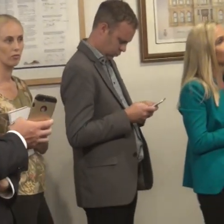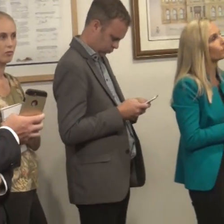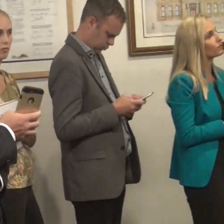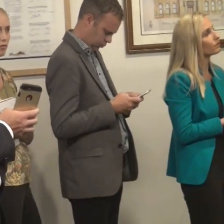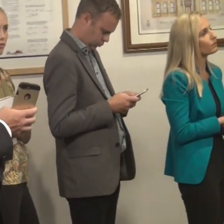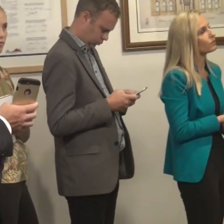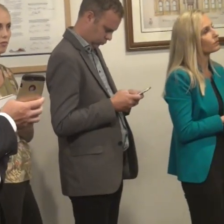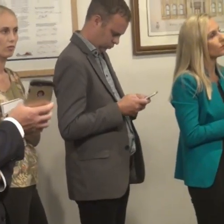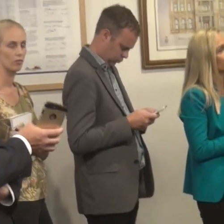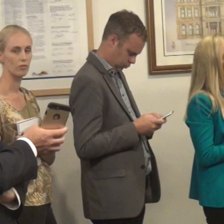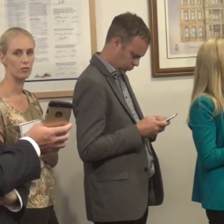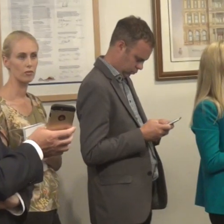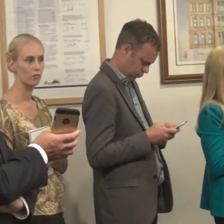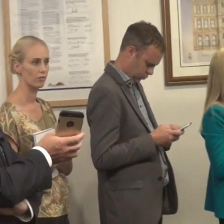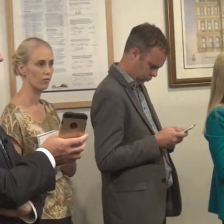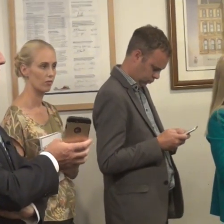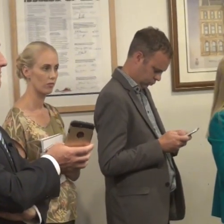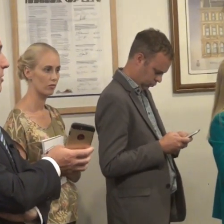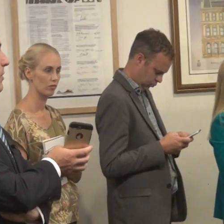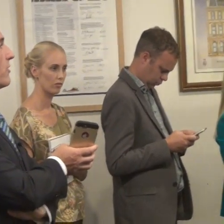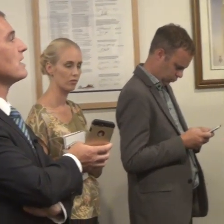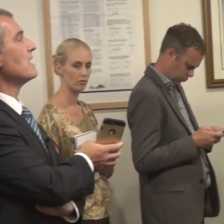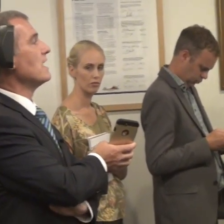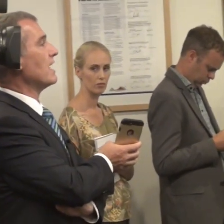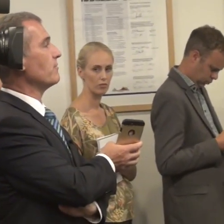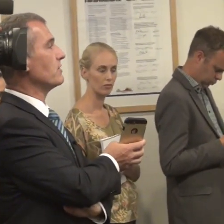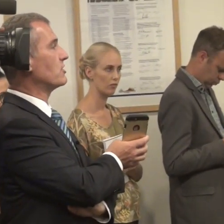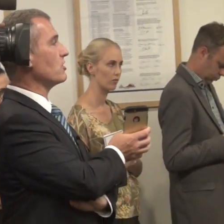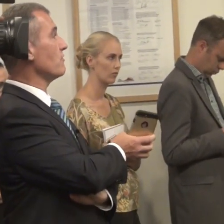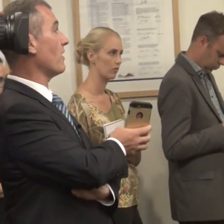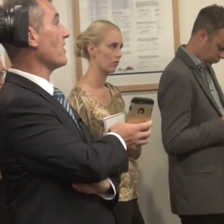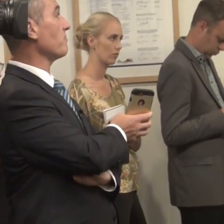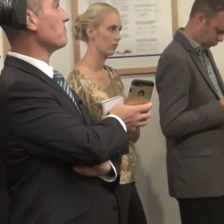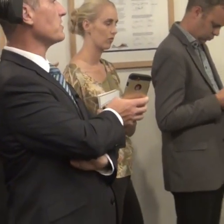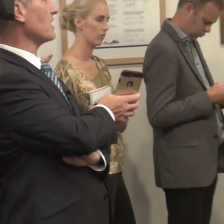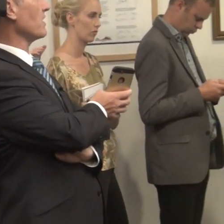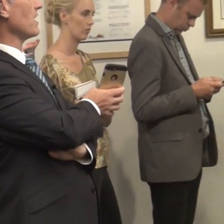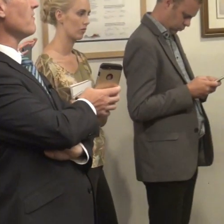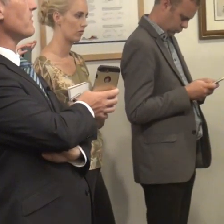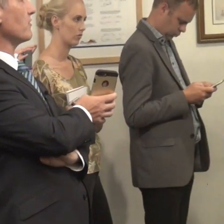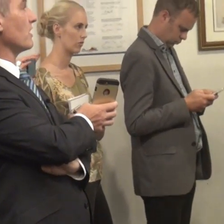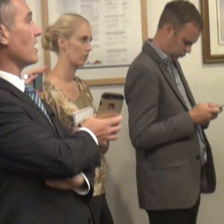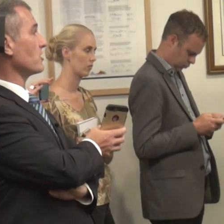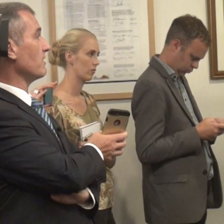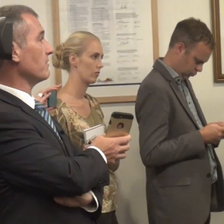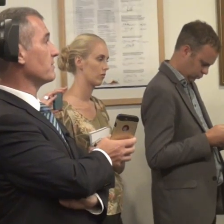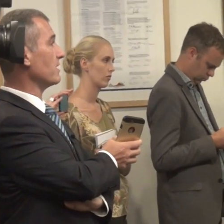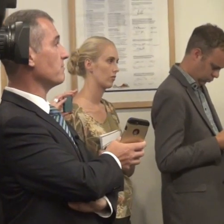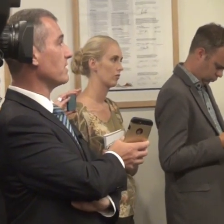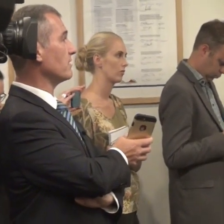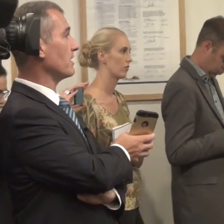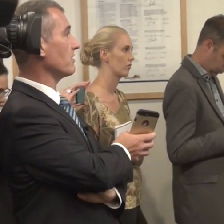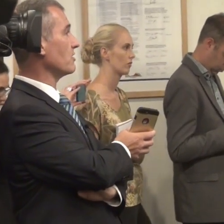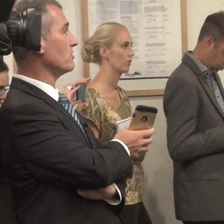of funding arrangements between the state and Commonwealth. Do you find that significant enough? They've got a larger